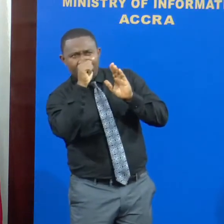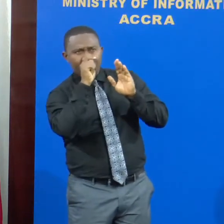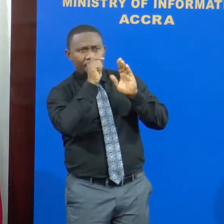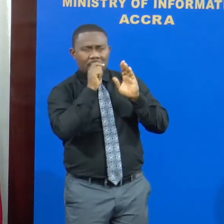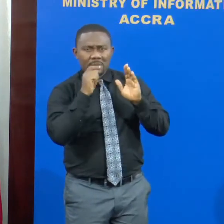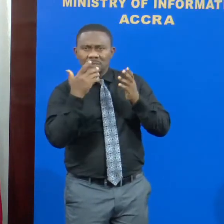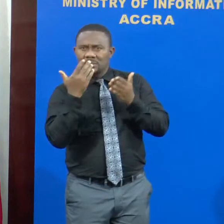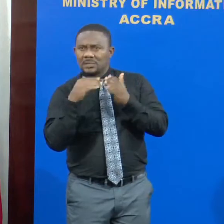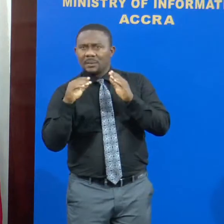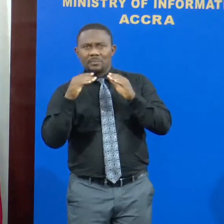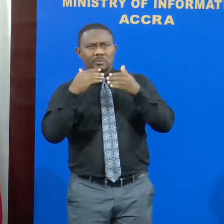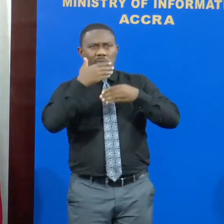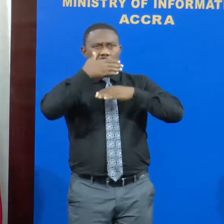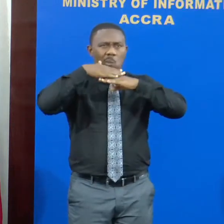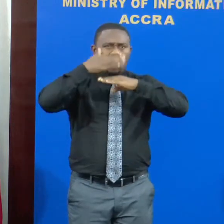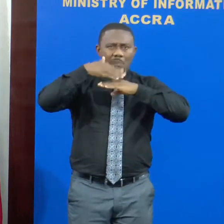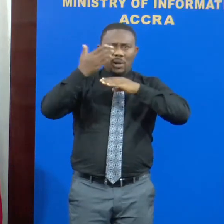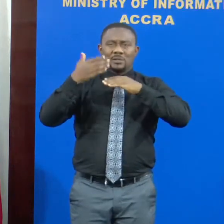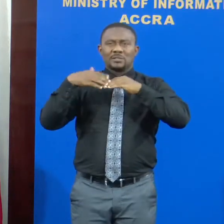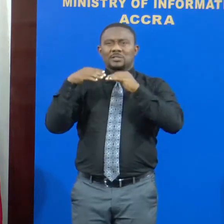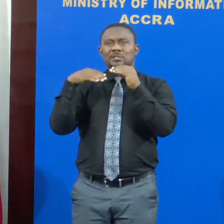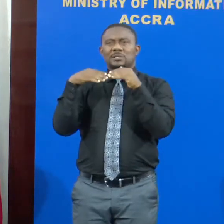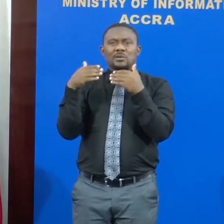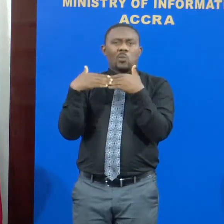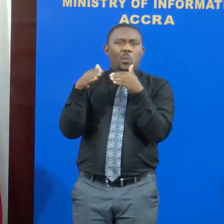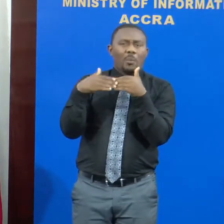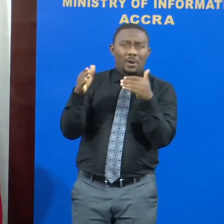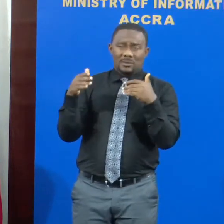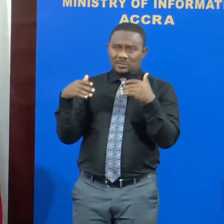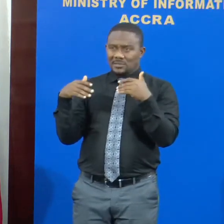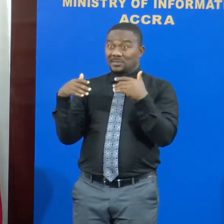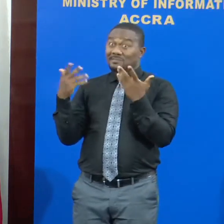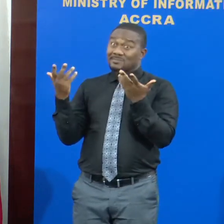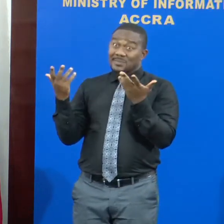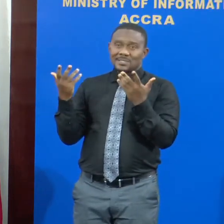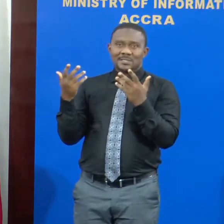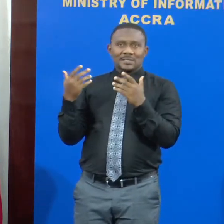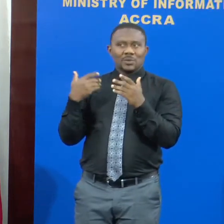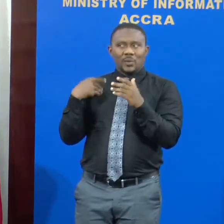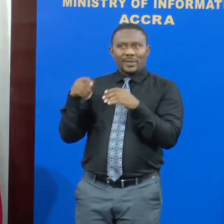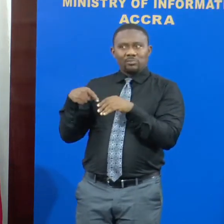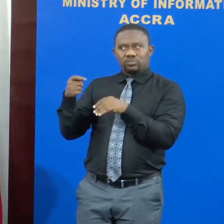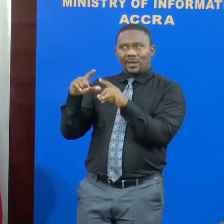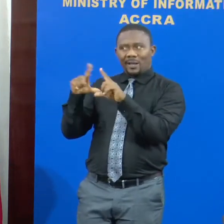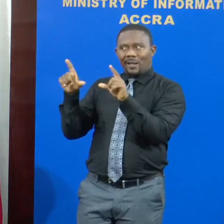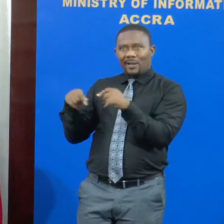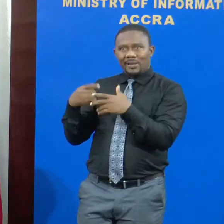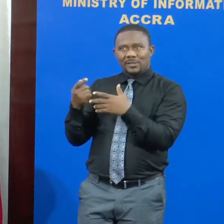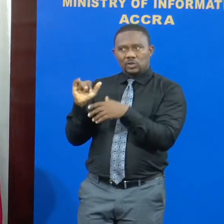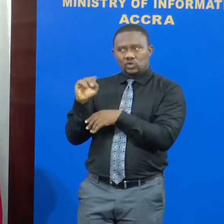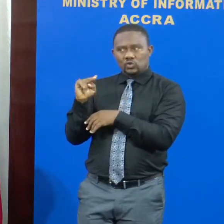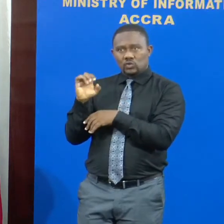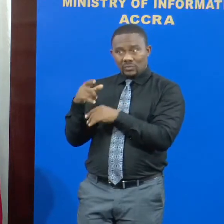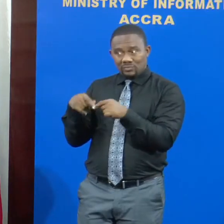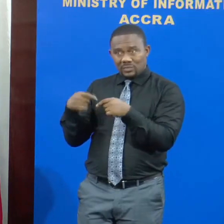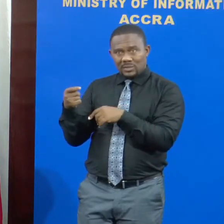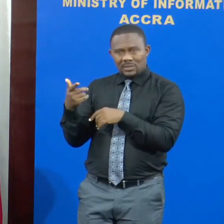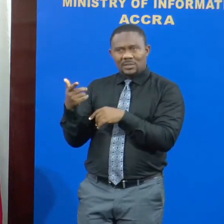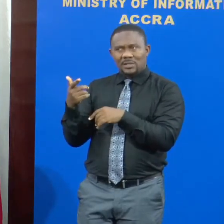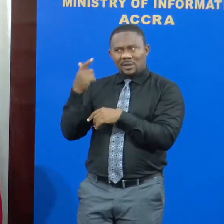better windows, secure, and all of that. And whilst we were just issuing cards during the month of June, it